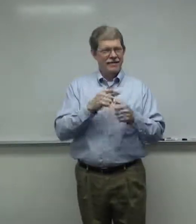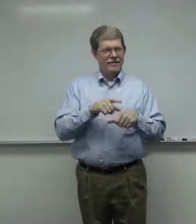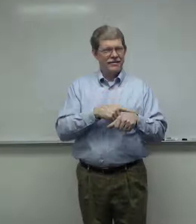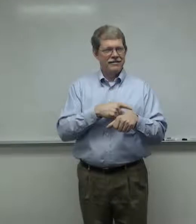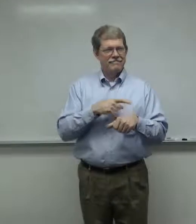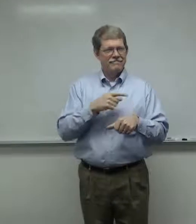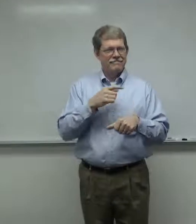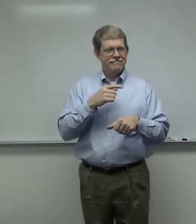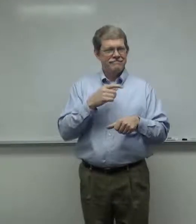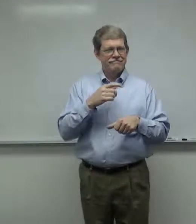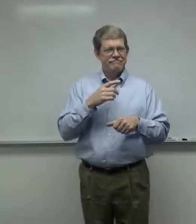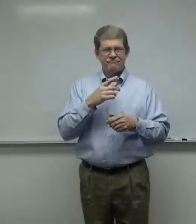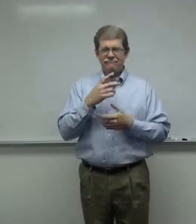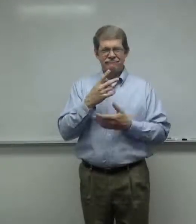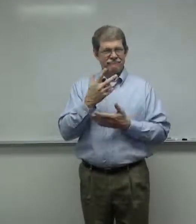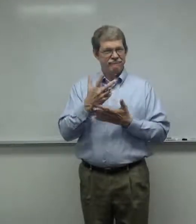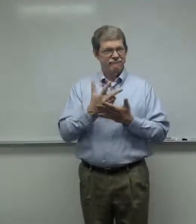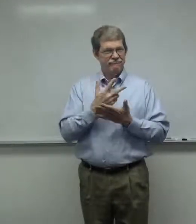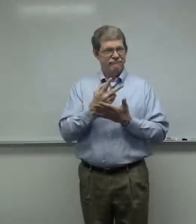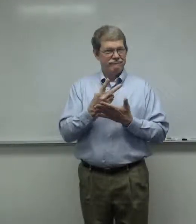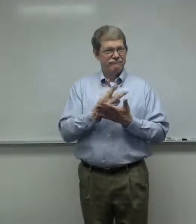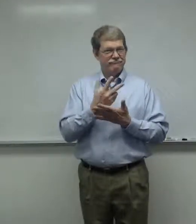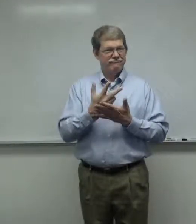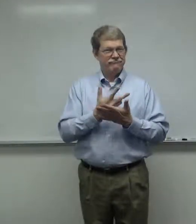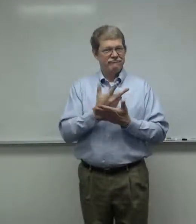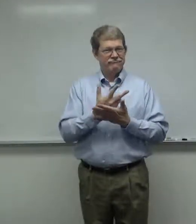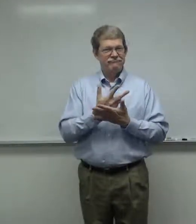then how long? Several hours